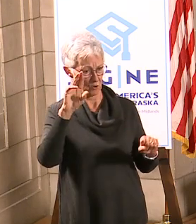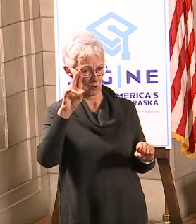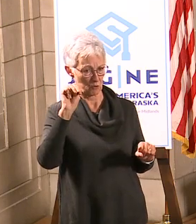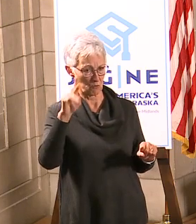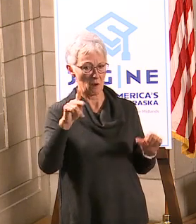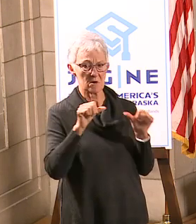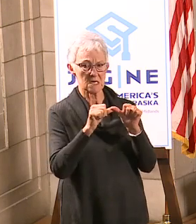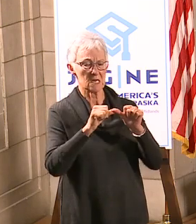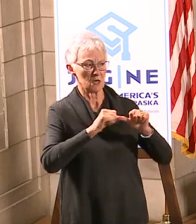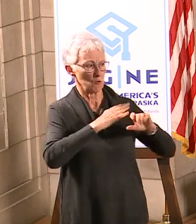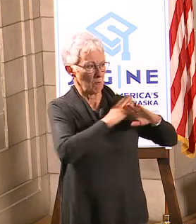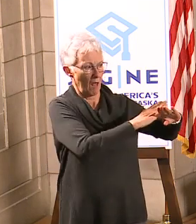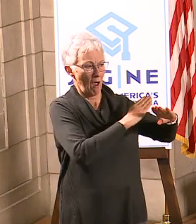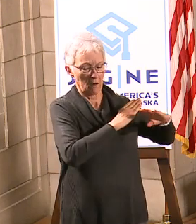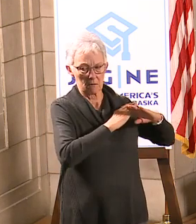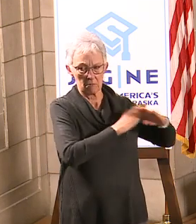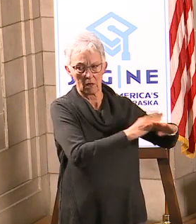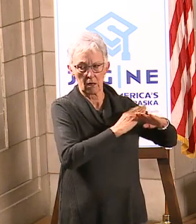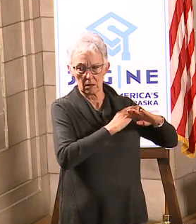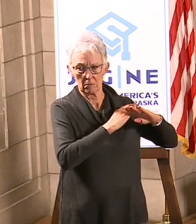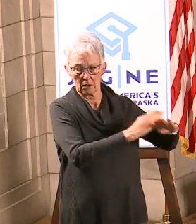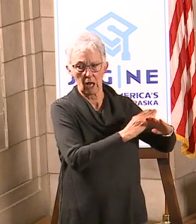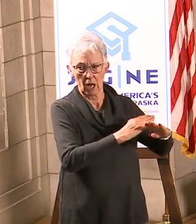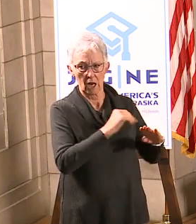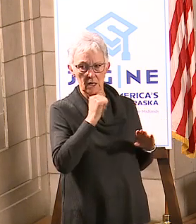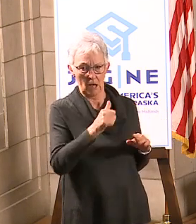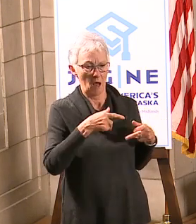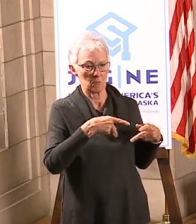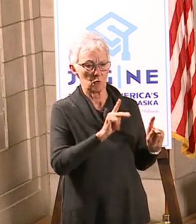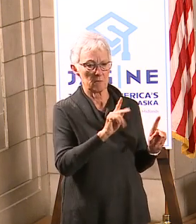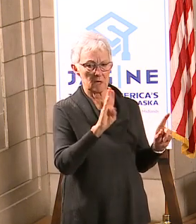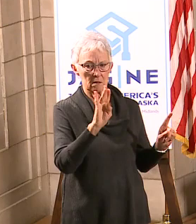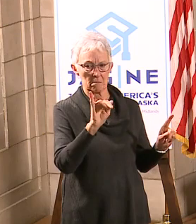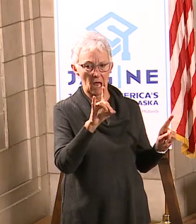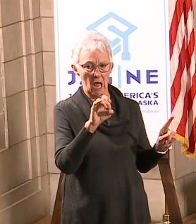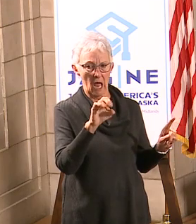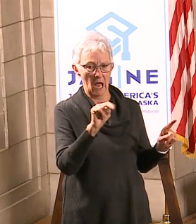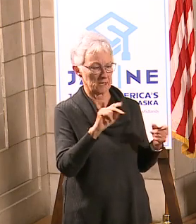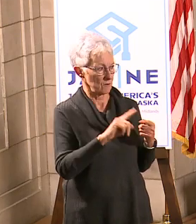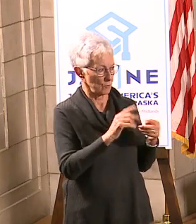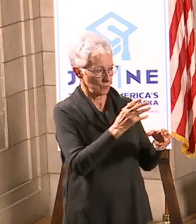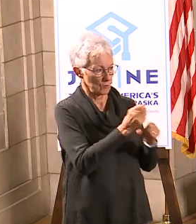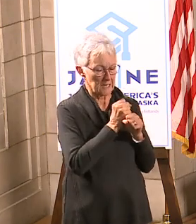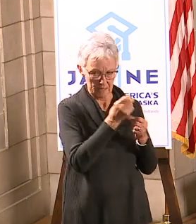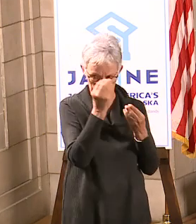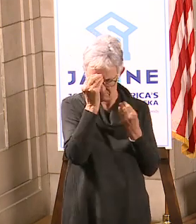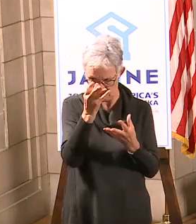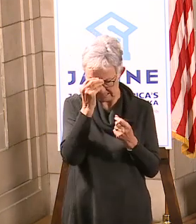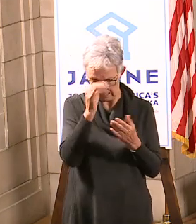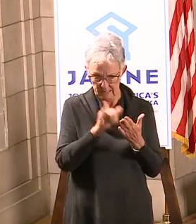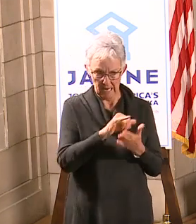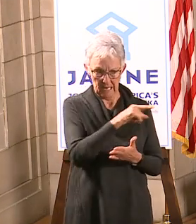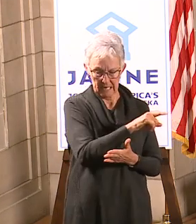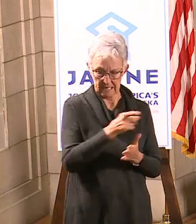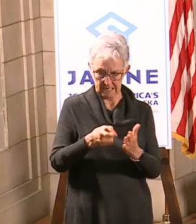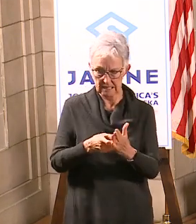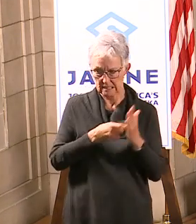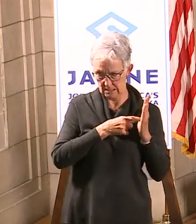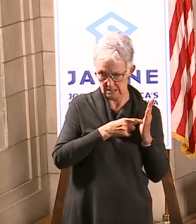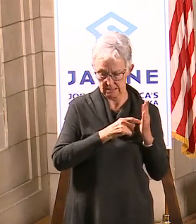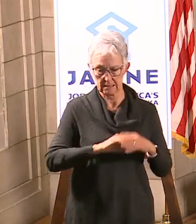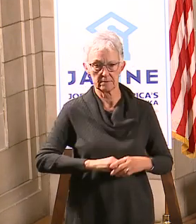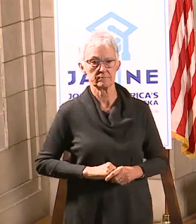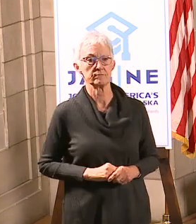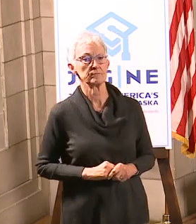block efforts to provide transitional information to the president-elect? Well, with regard to